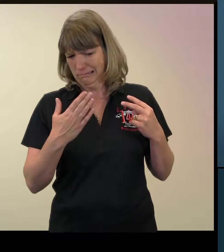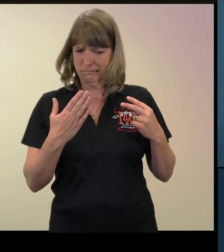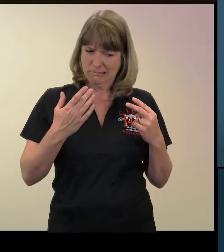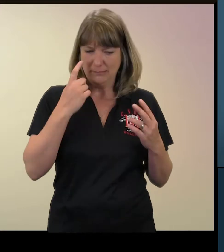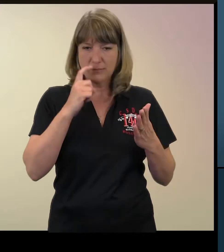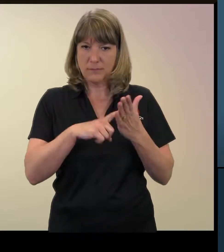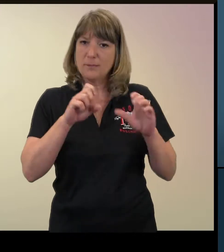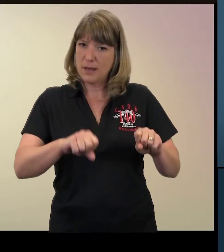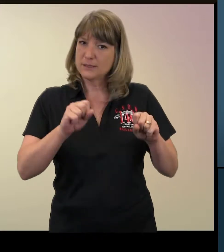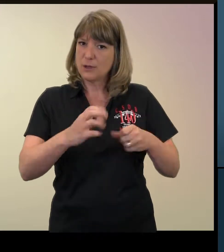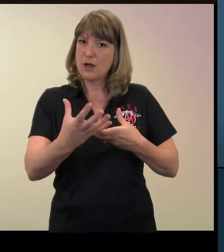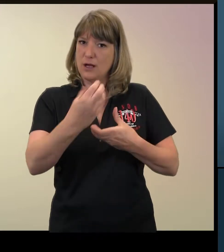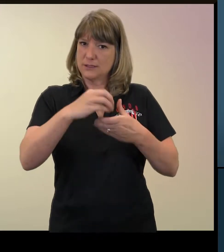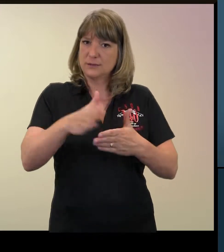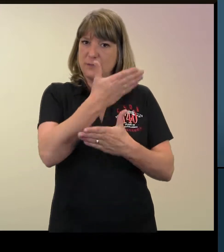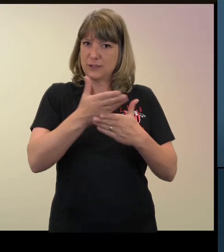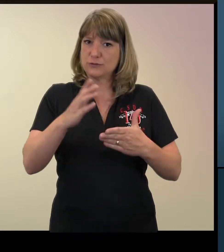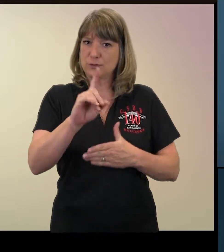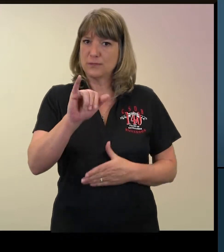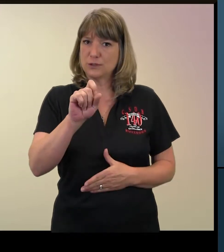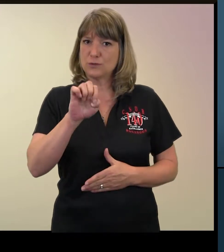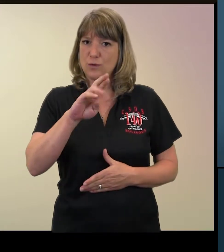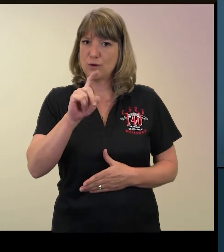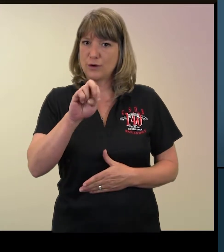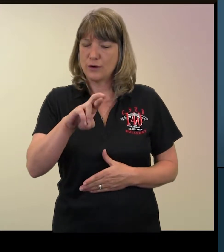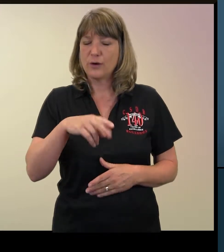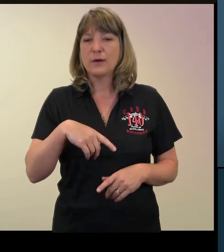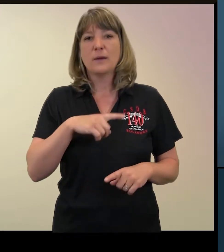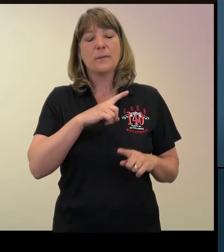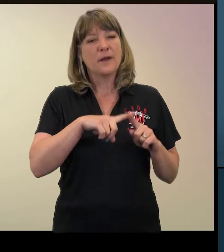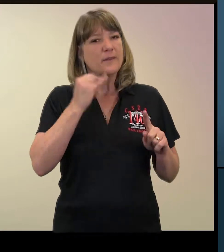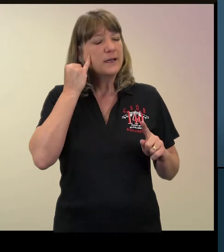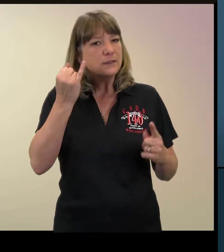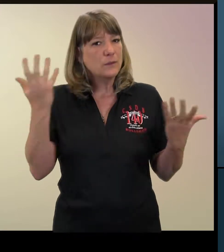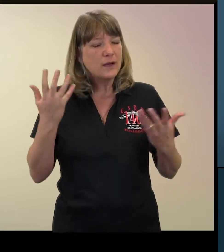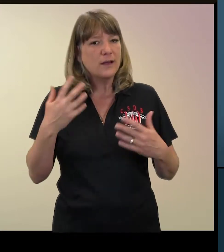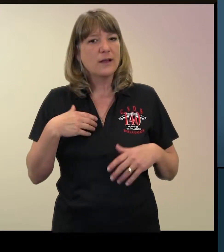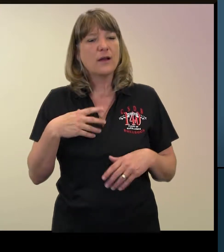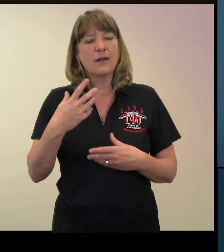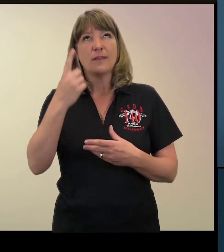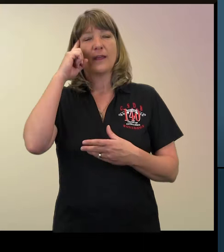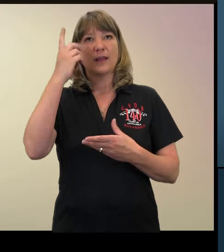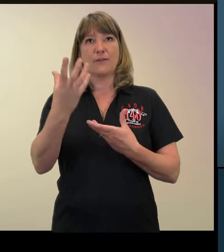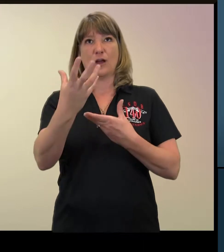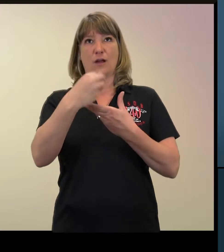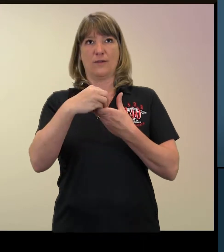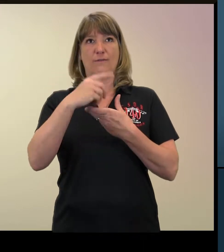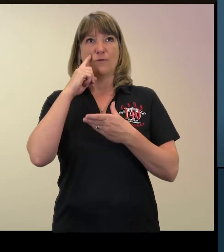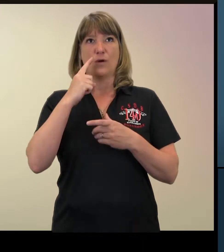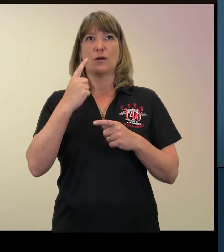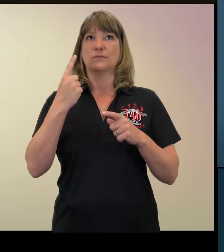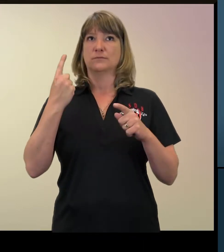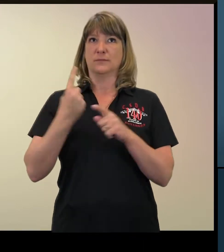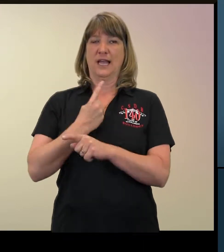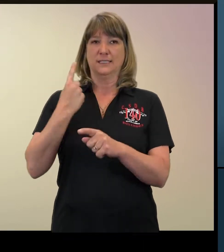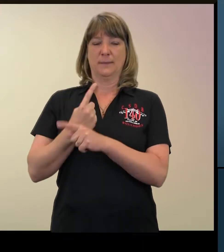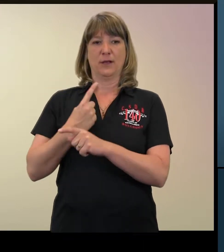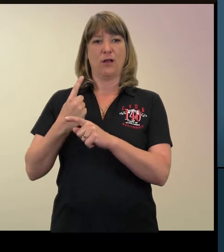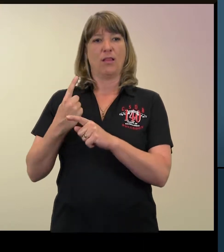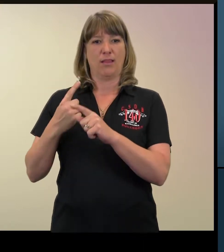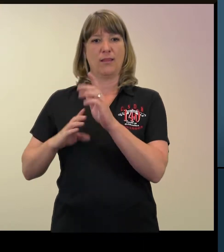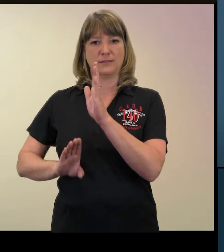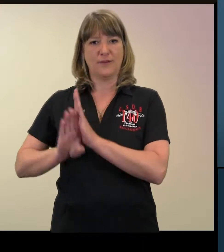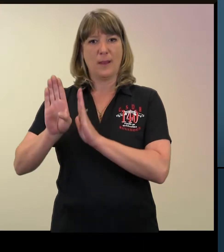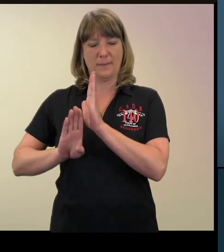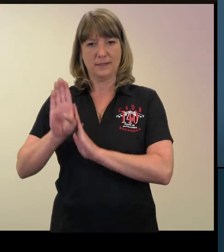disorder. The overall idea here is to think about autism as a model of atypical development, that children